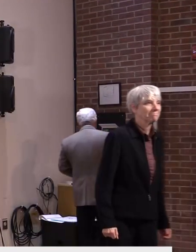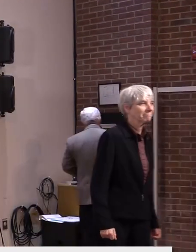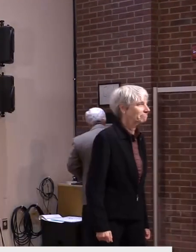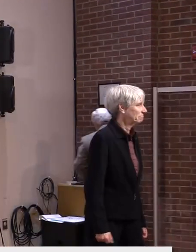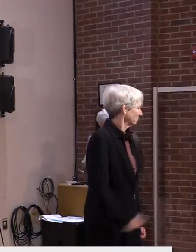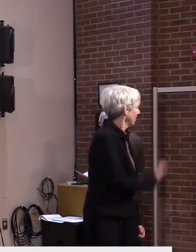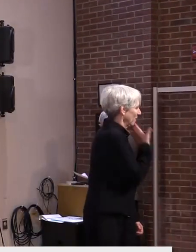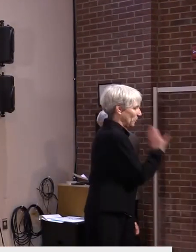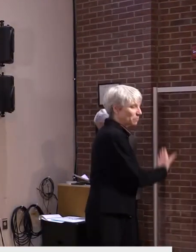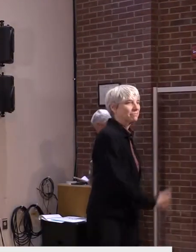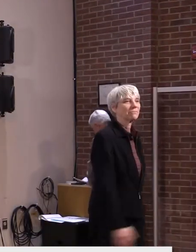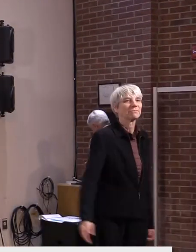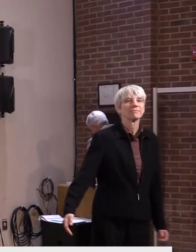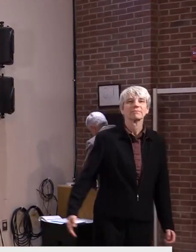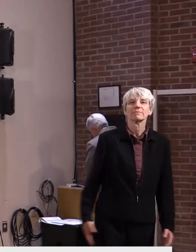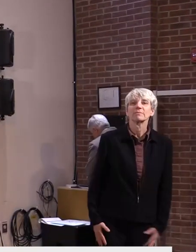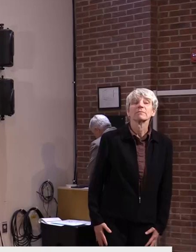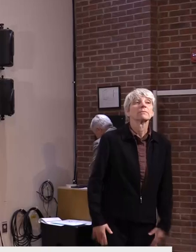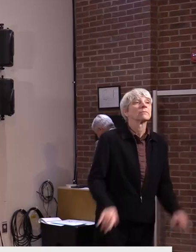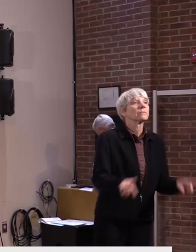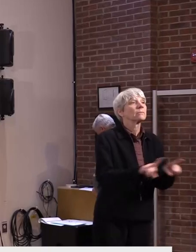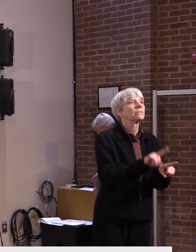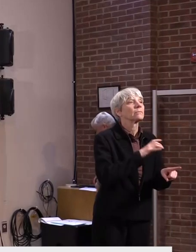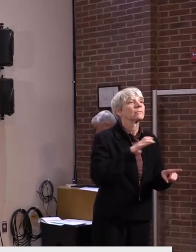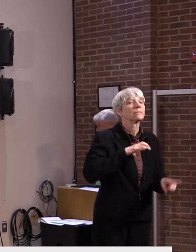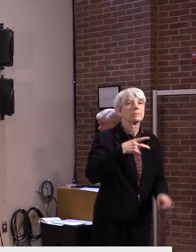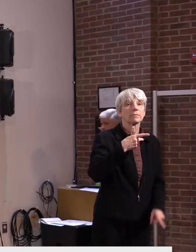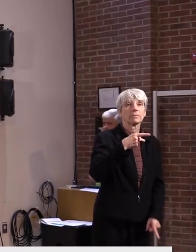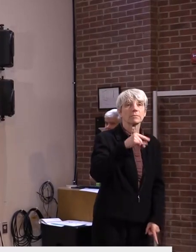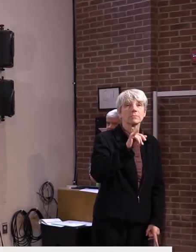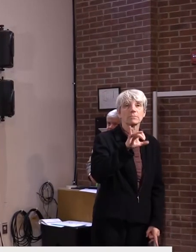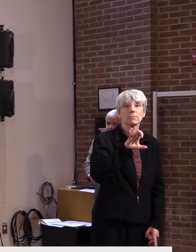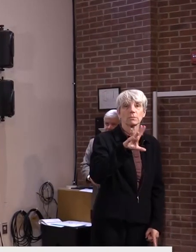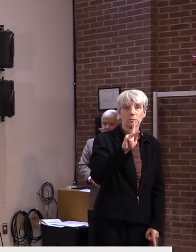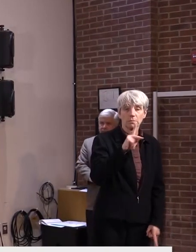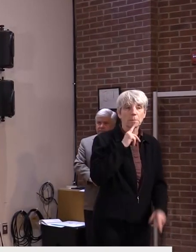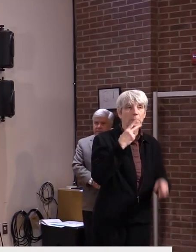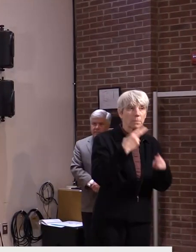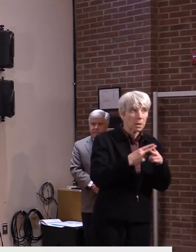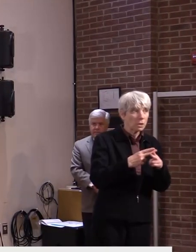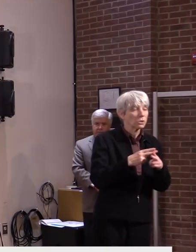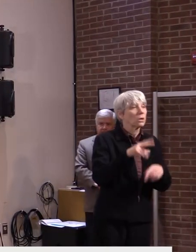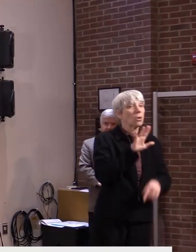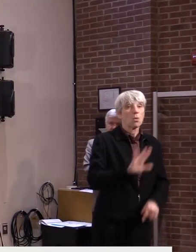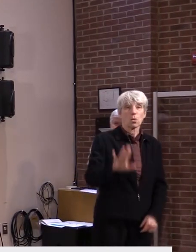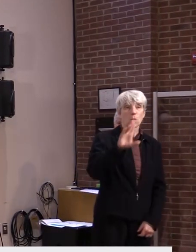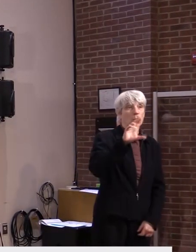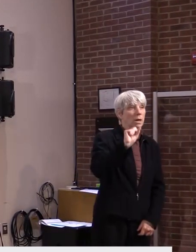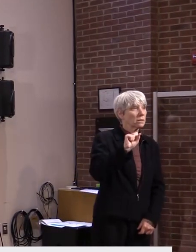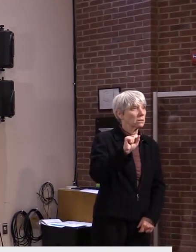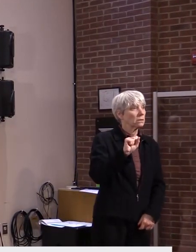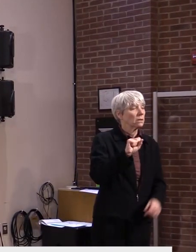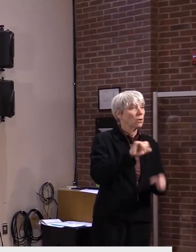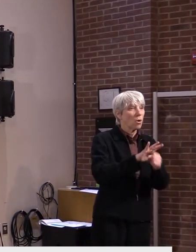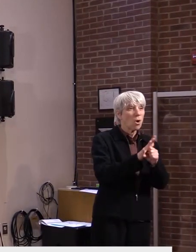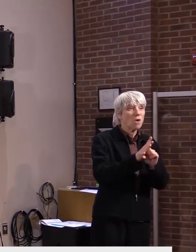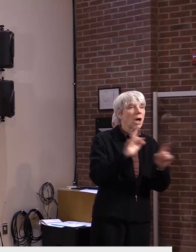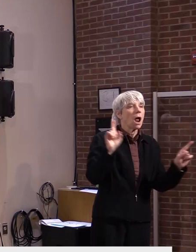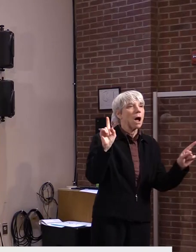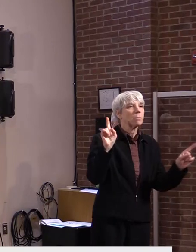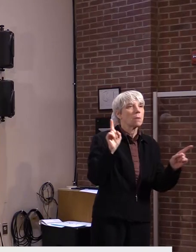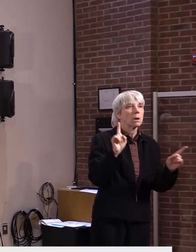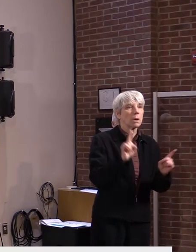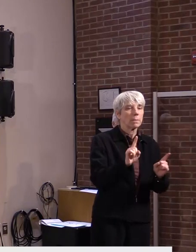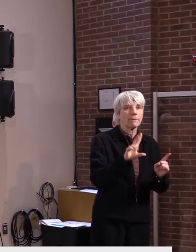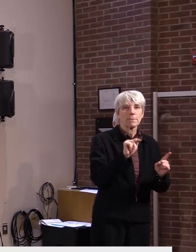Thank you. And as Commissioner Pichek noted, cases are falling nationally, but in Vermont, we have not seen that